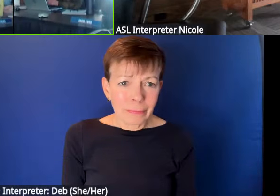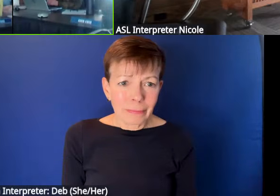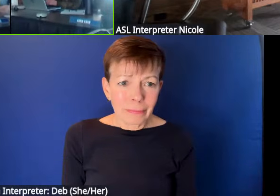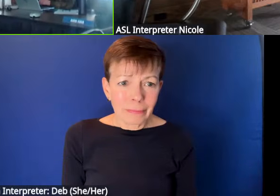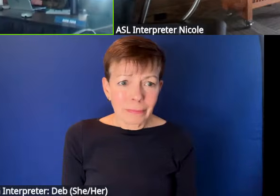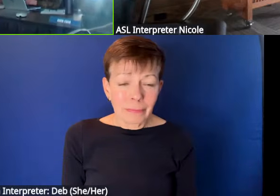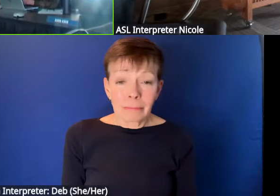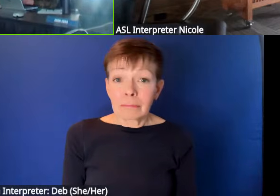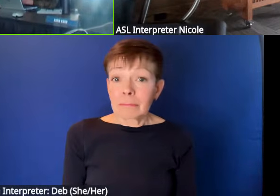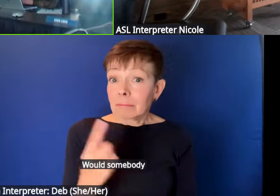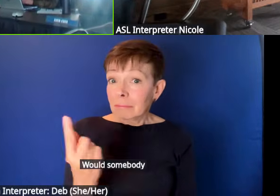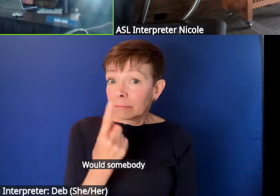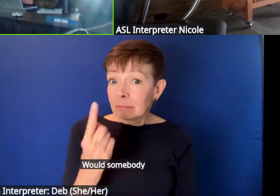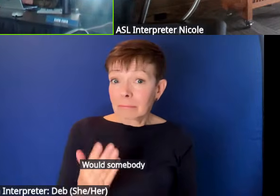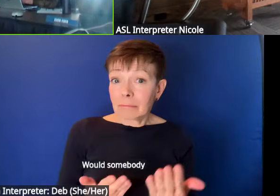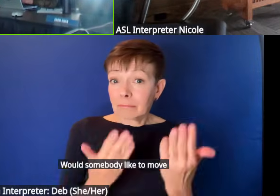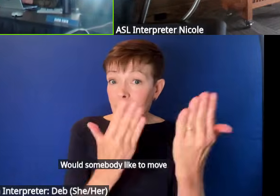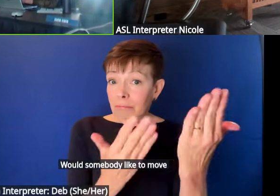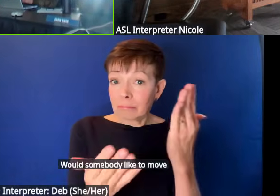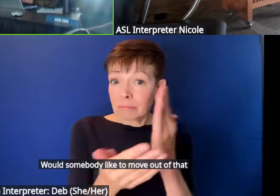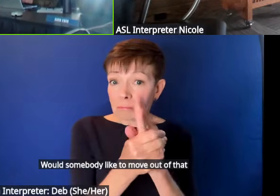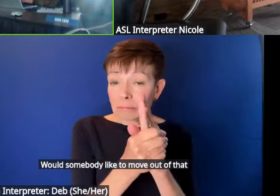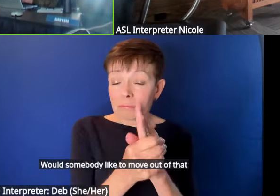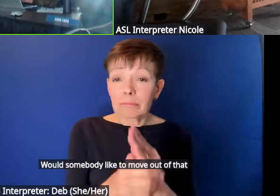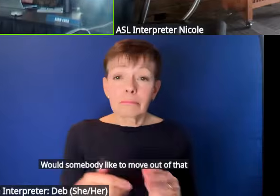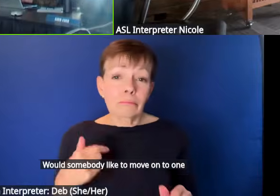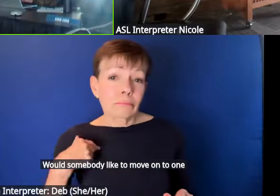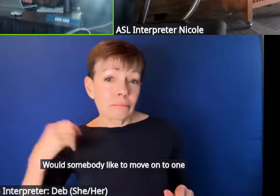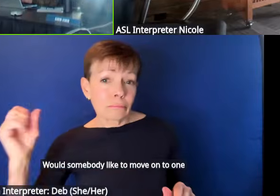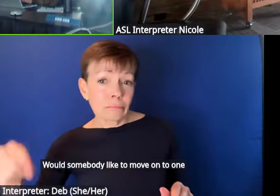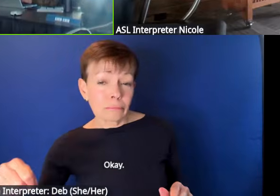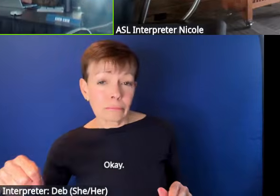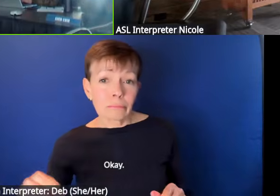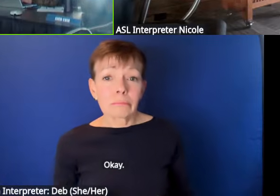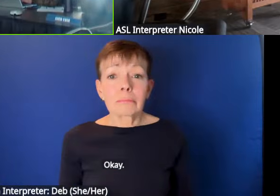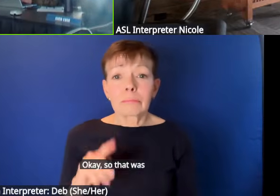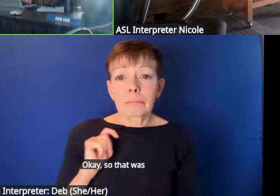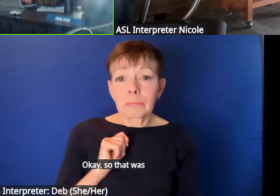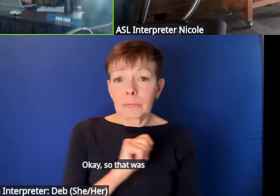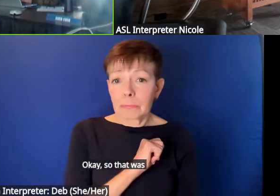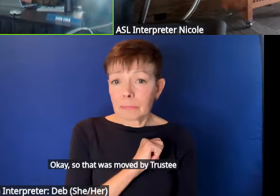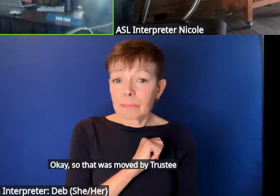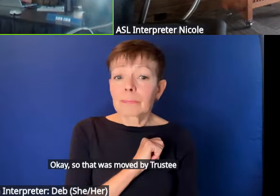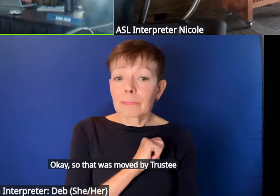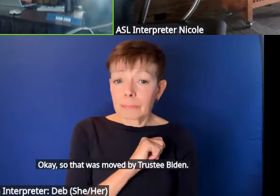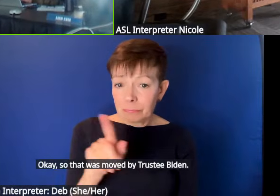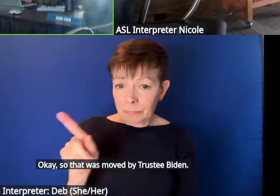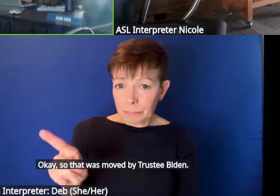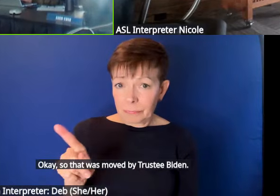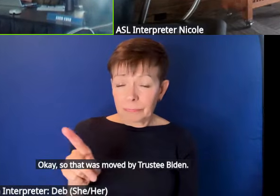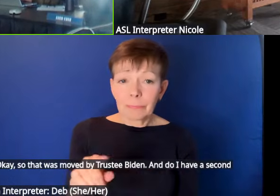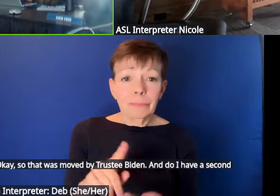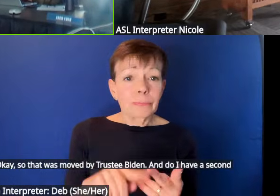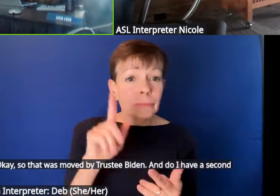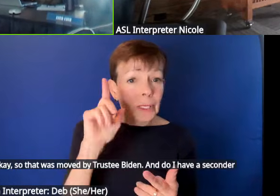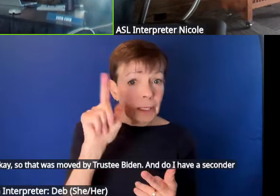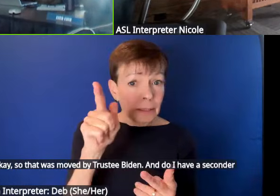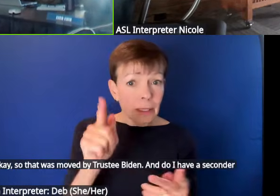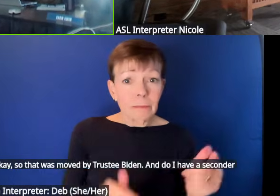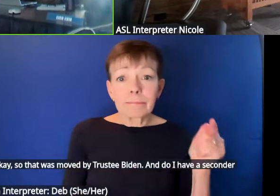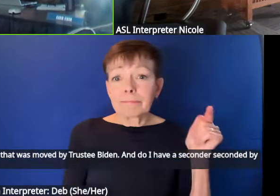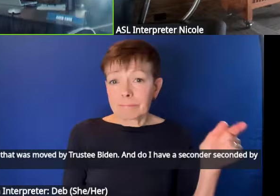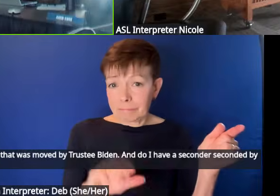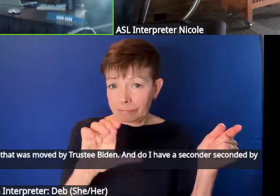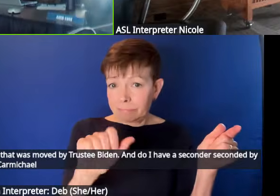Would somebody like to move that amendment to the motion? Okay, so that was moved by trustee Bio, and do I have a seconder? Seconded by trustee